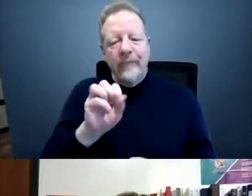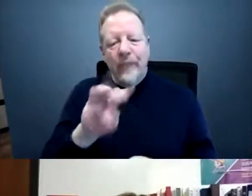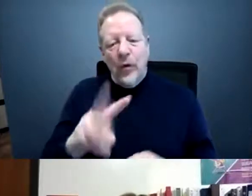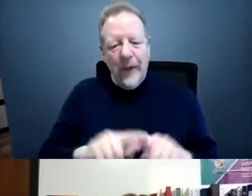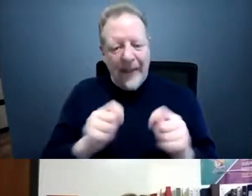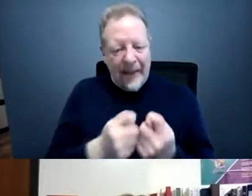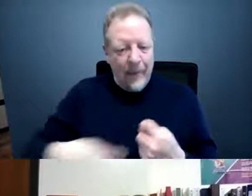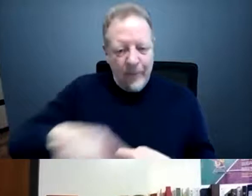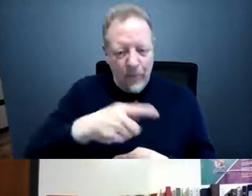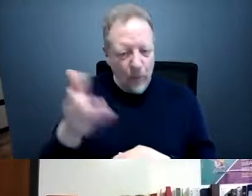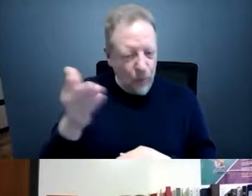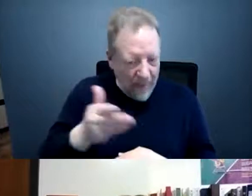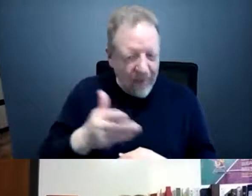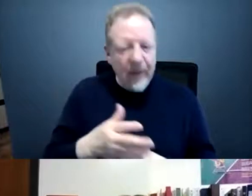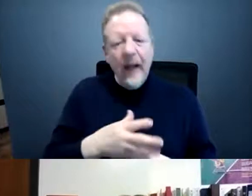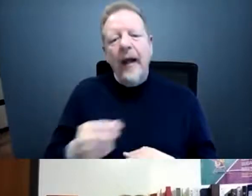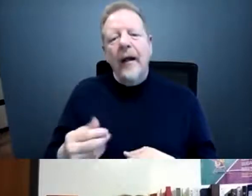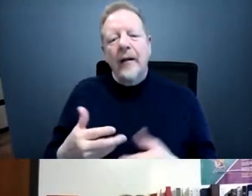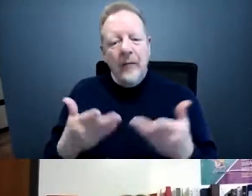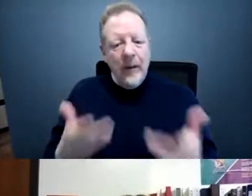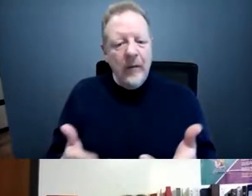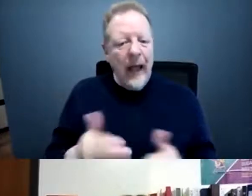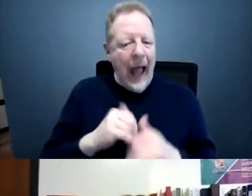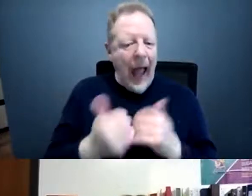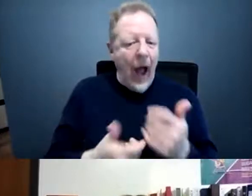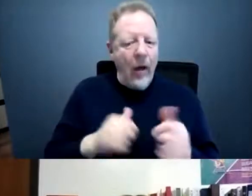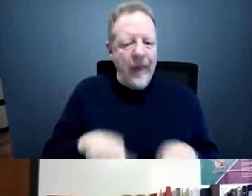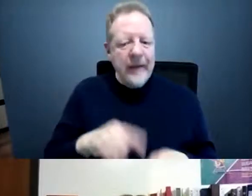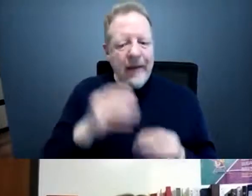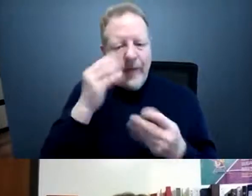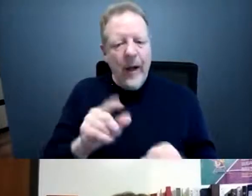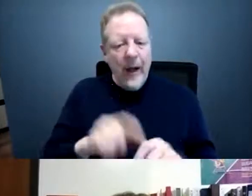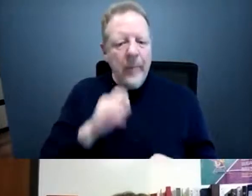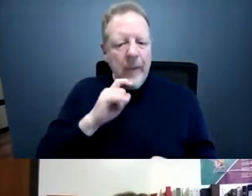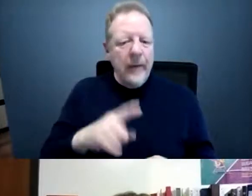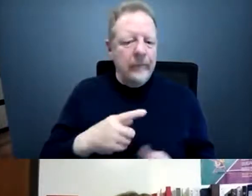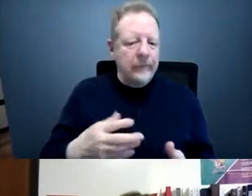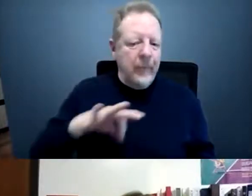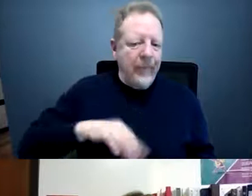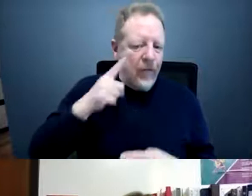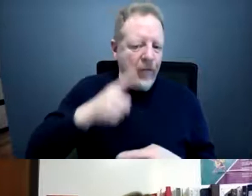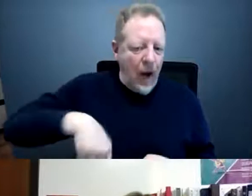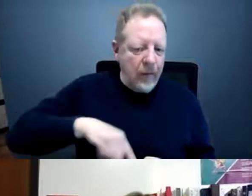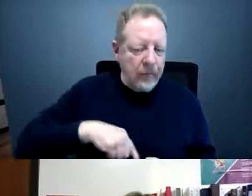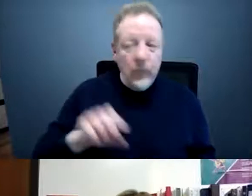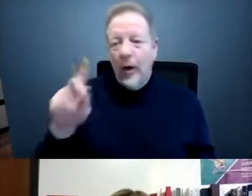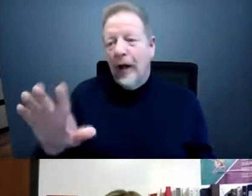then have a discussion afterward and how we can be of assistance. Okay, great. So hi